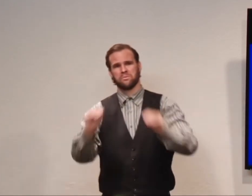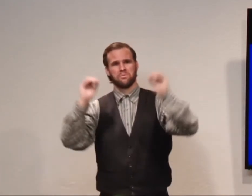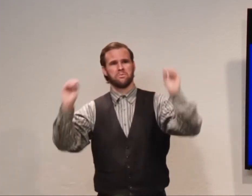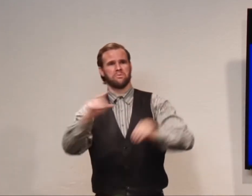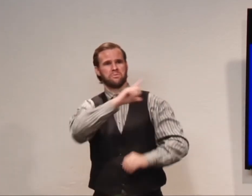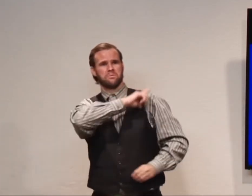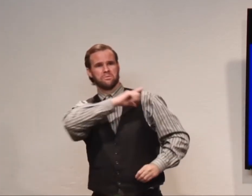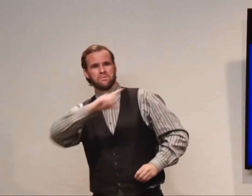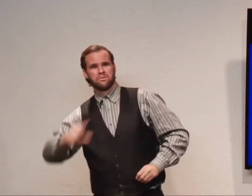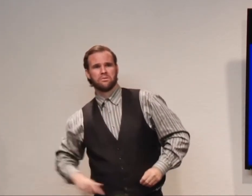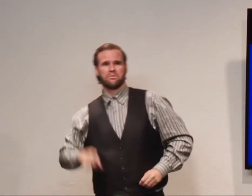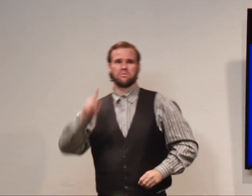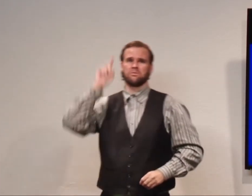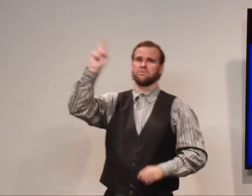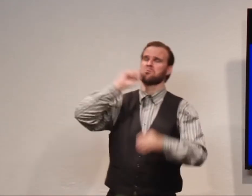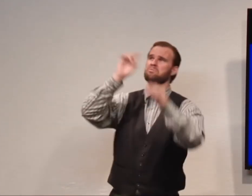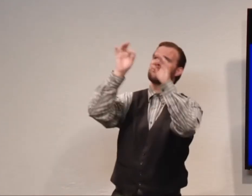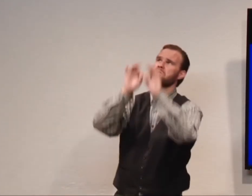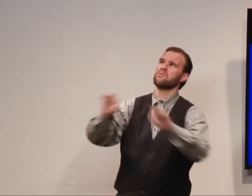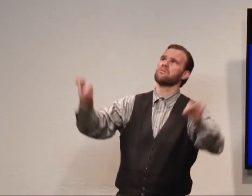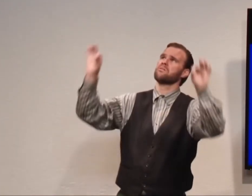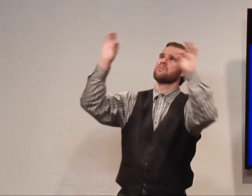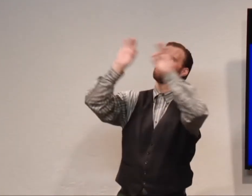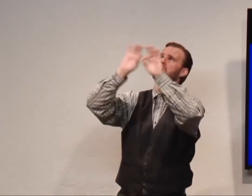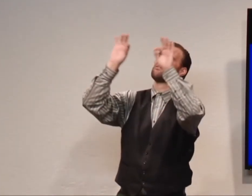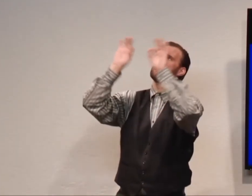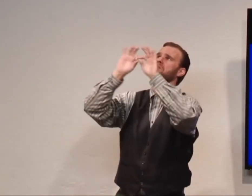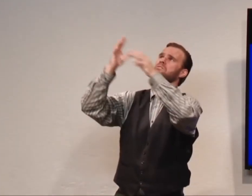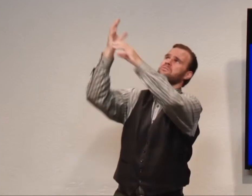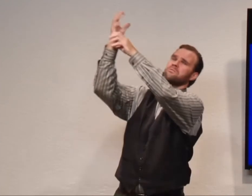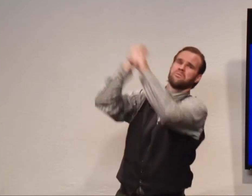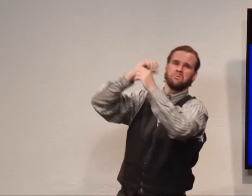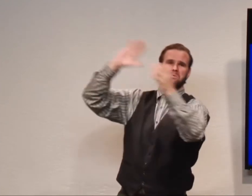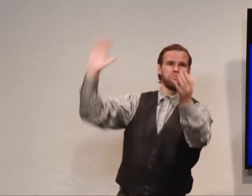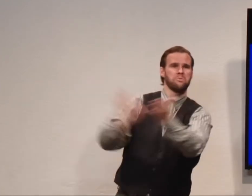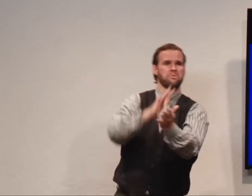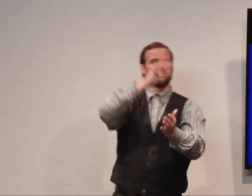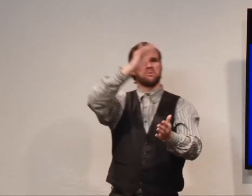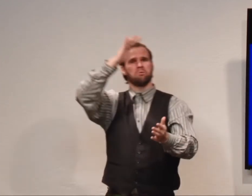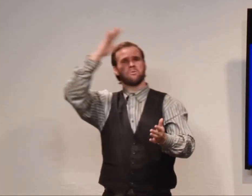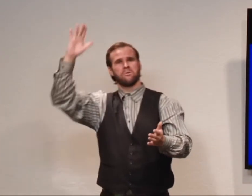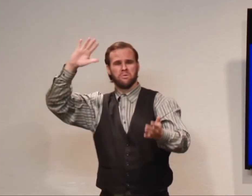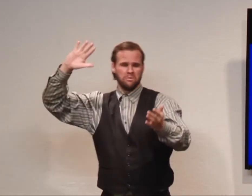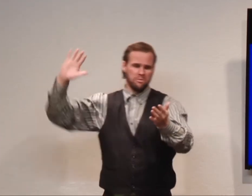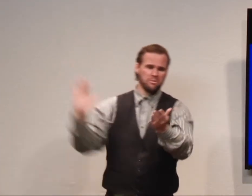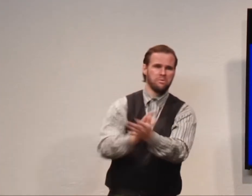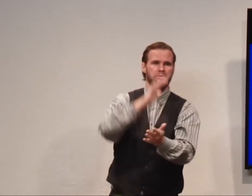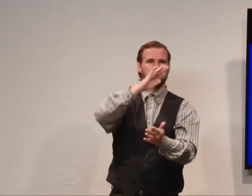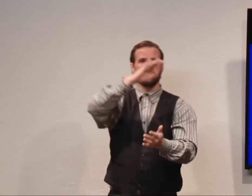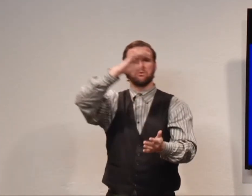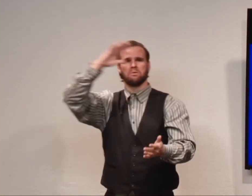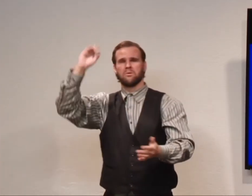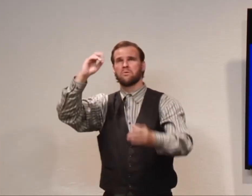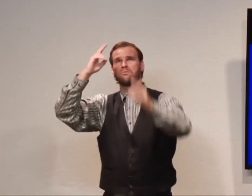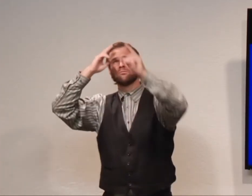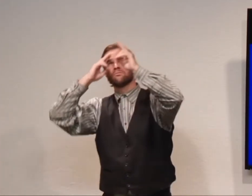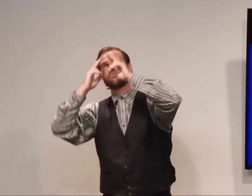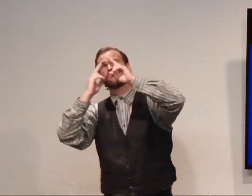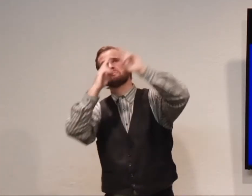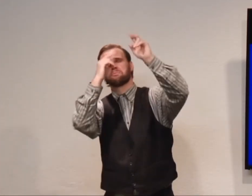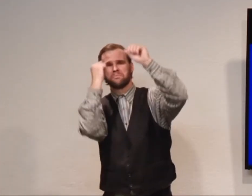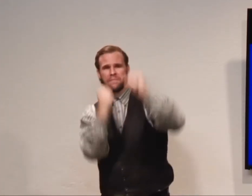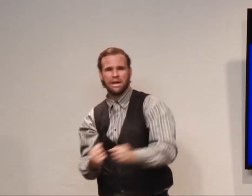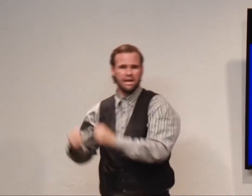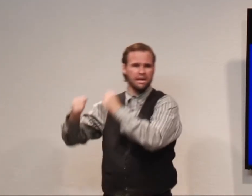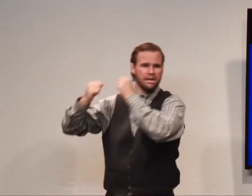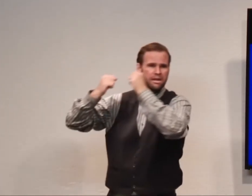Lord, thou art worthy to receive glory and honor and